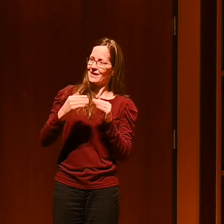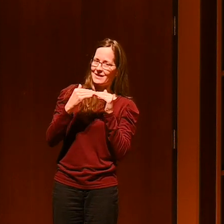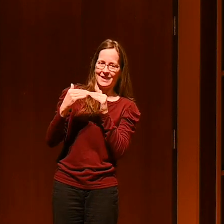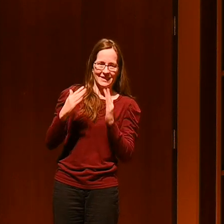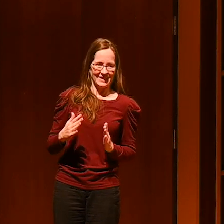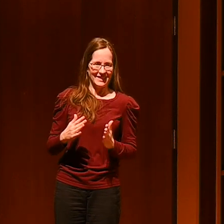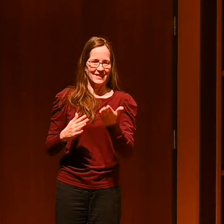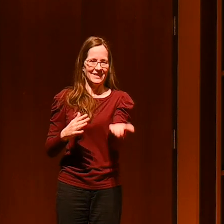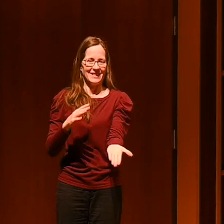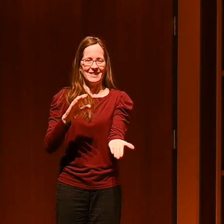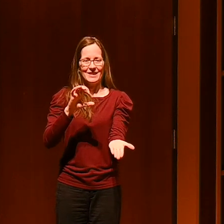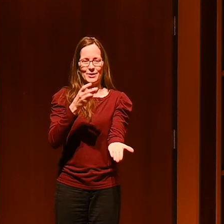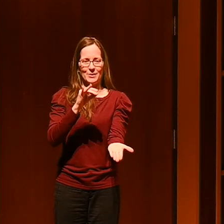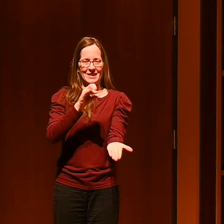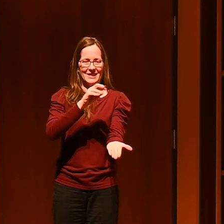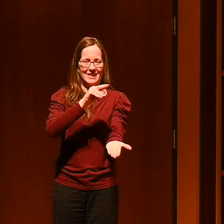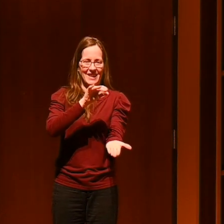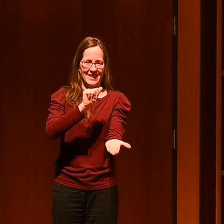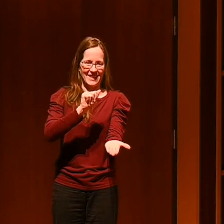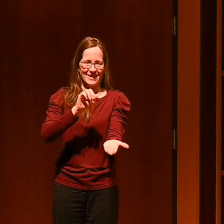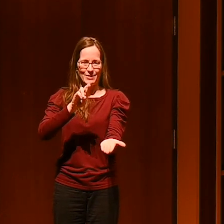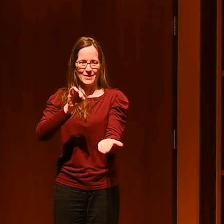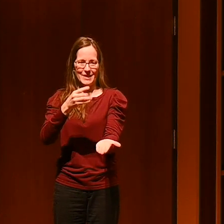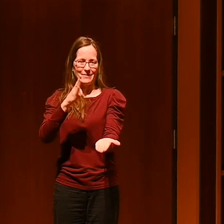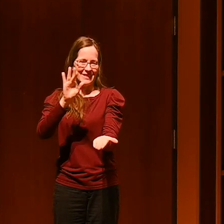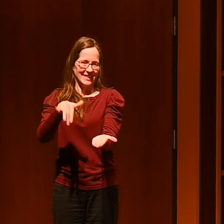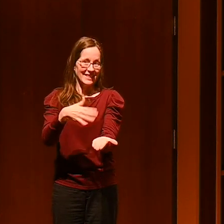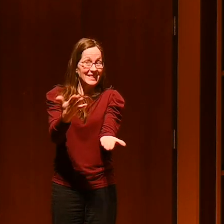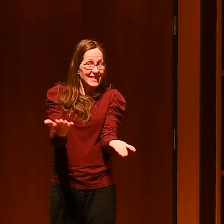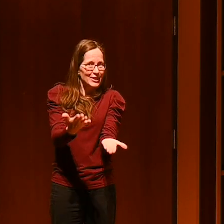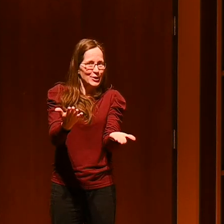Councilwoman Christiana Rigby, is here in person with us.